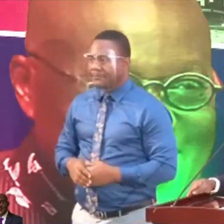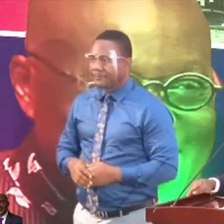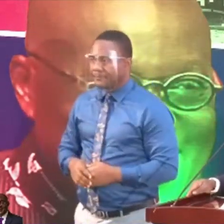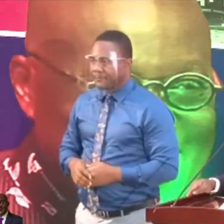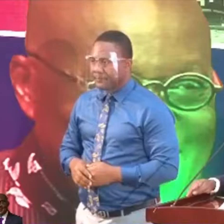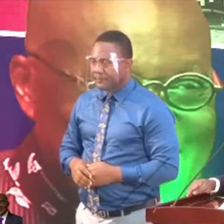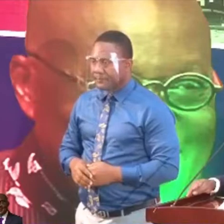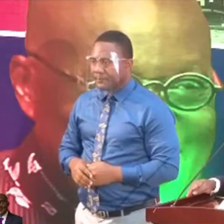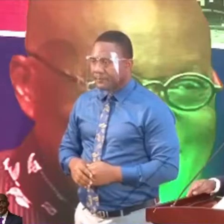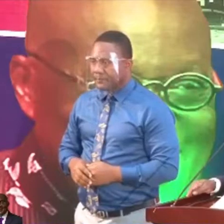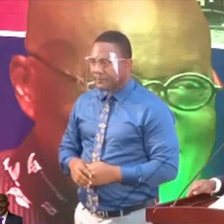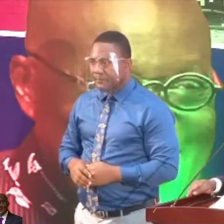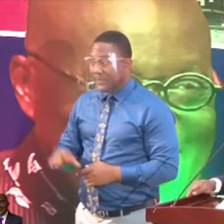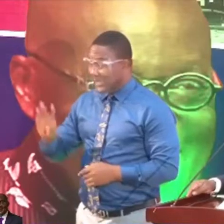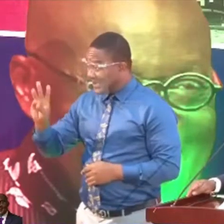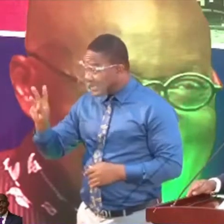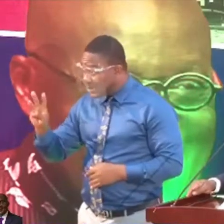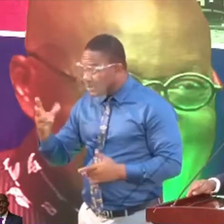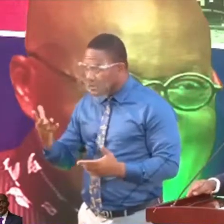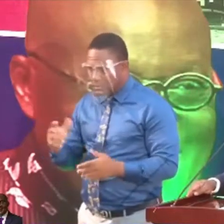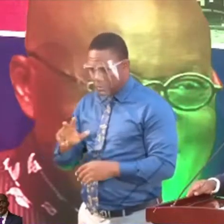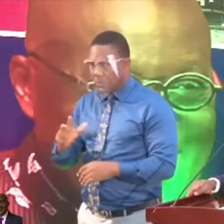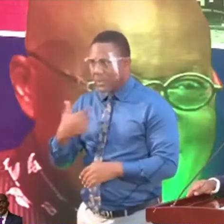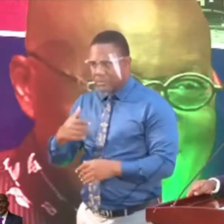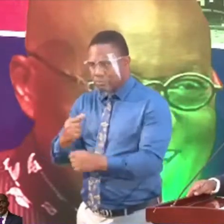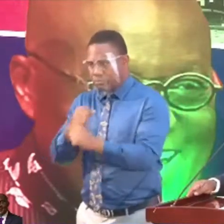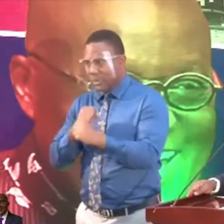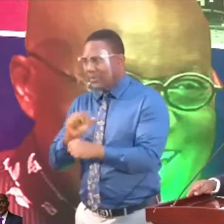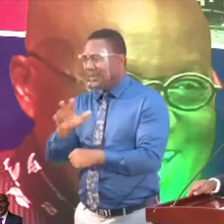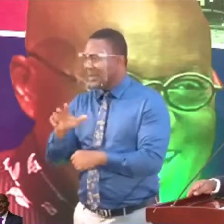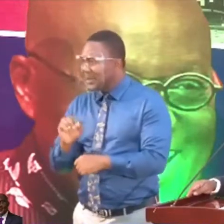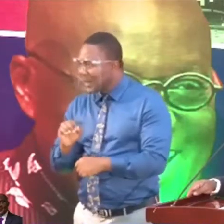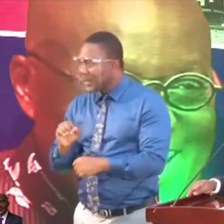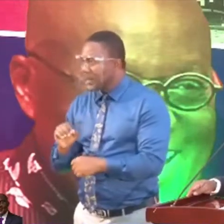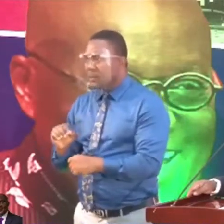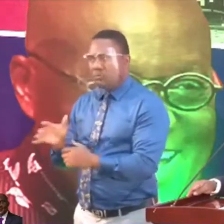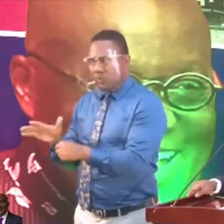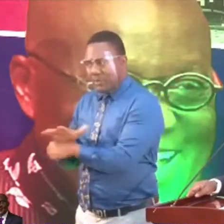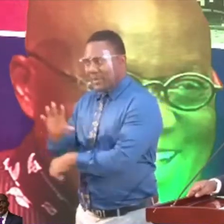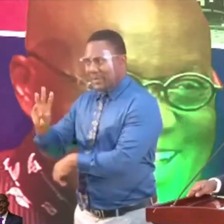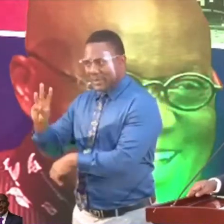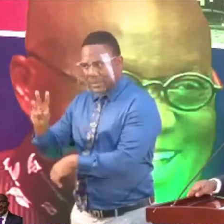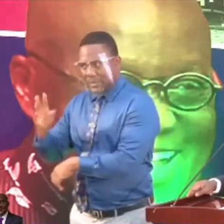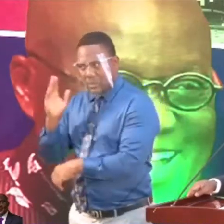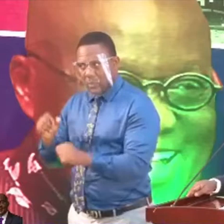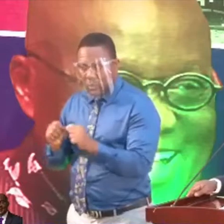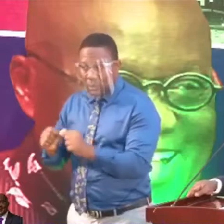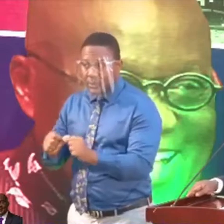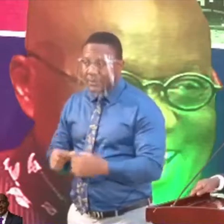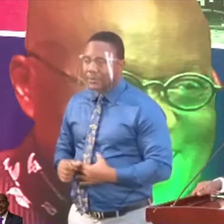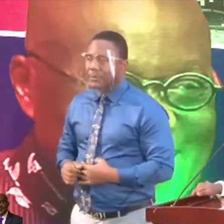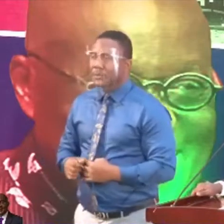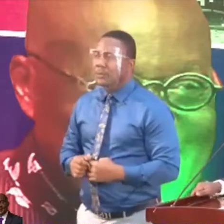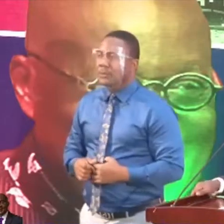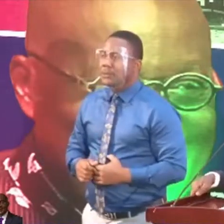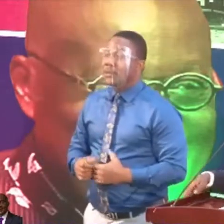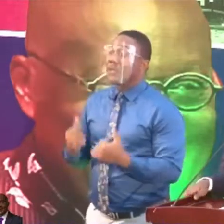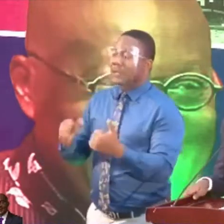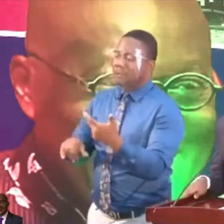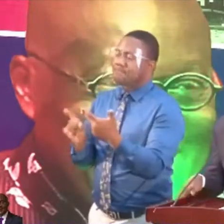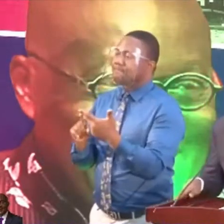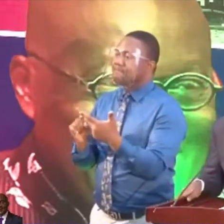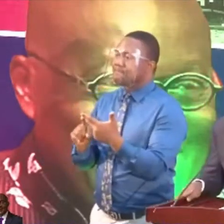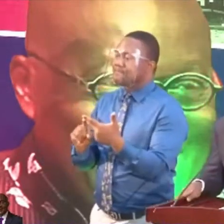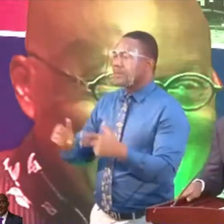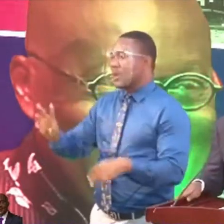So we've completed 16 out of 30, and we are continuing and going to complete the rest. Ladies and gentlemen, I now turn to water